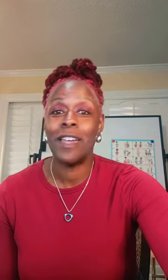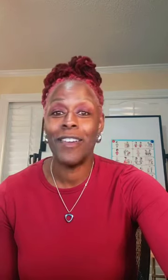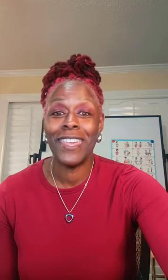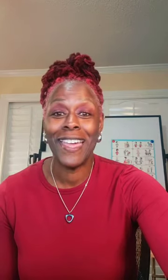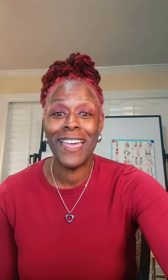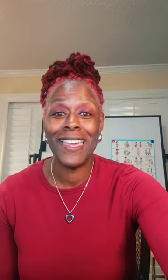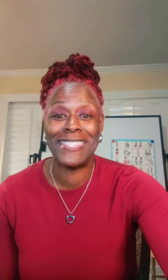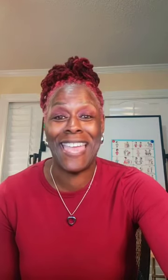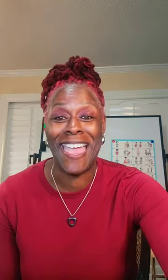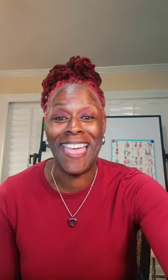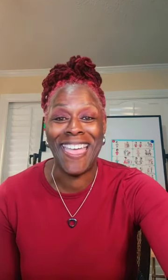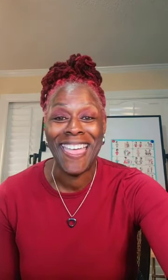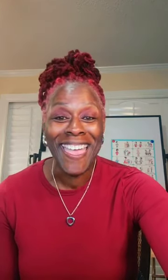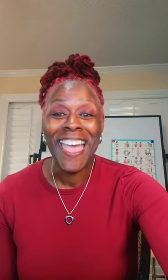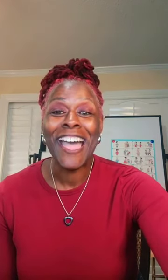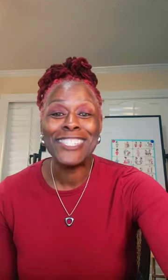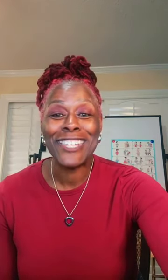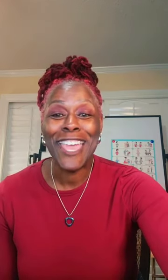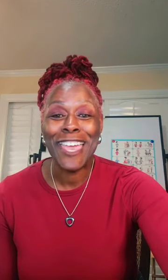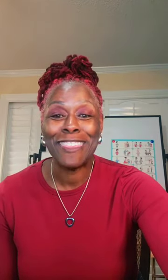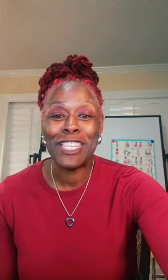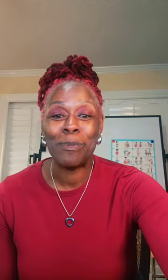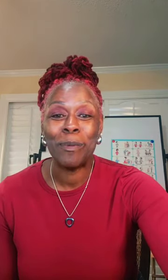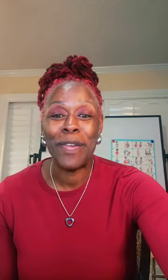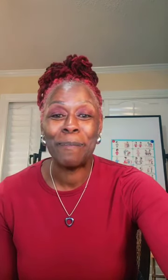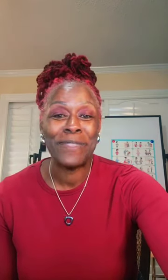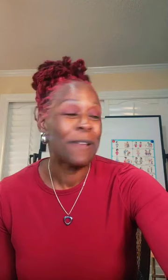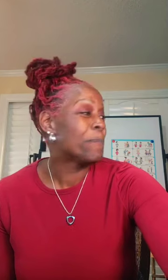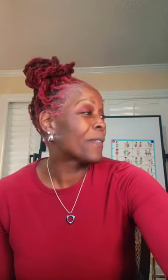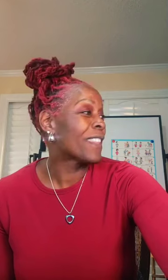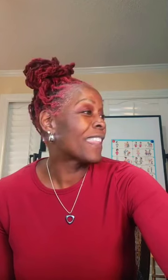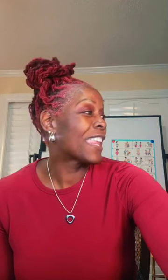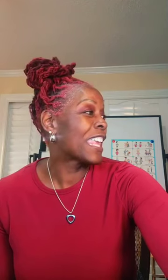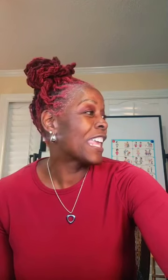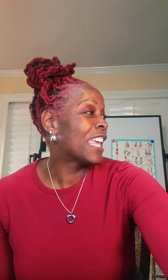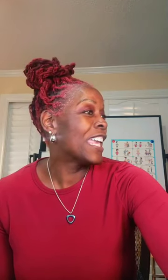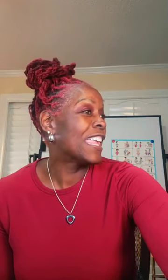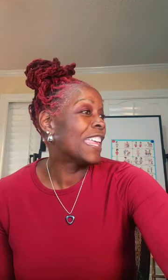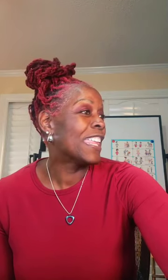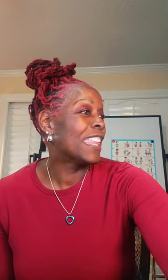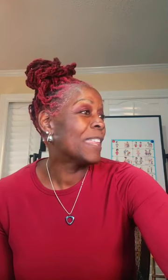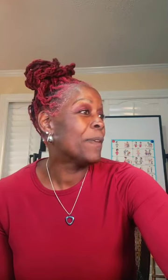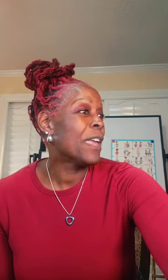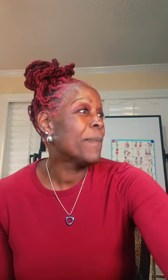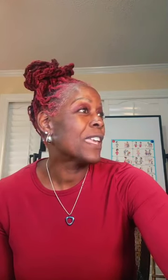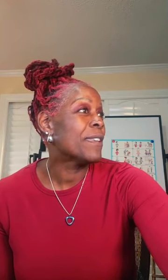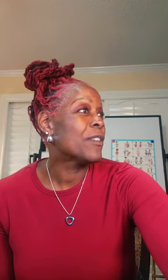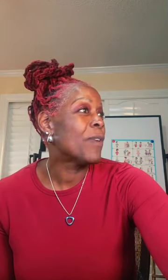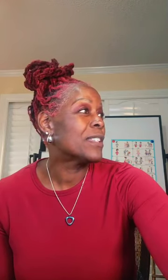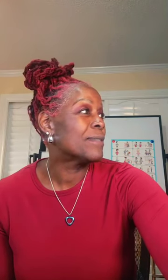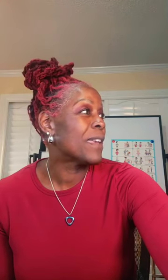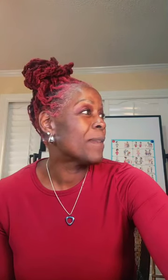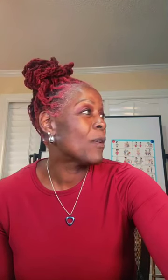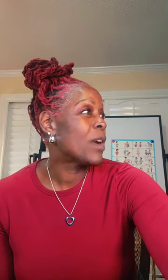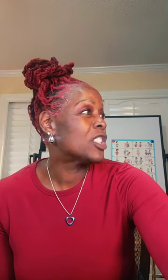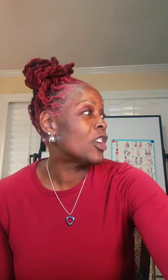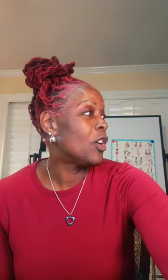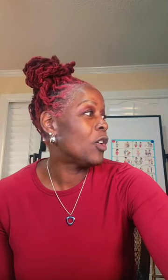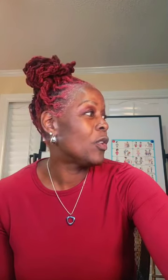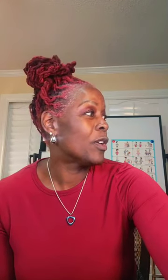you of your guys. website. I should have had this Explore prep. as many layouts and designs as you But they're want. making me watch the whole